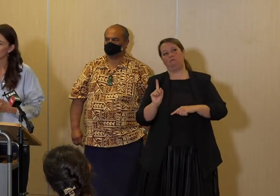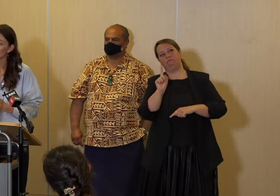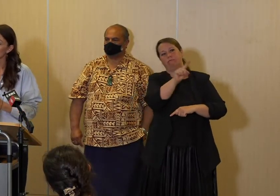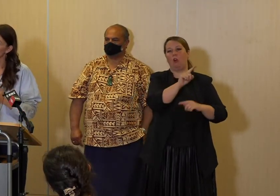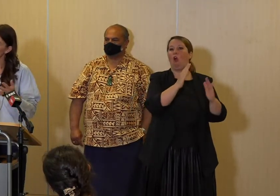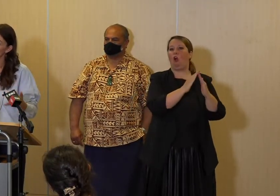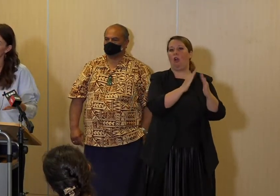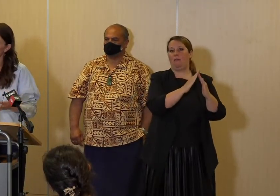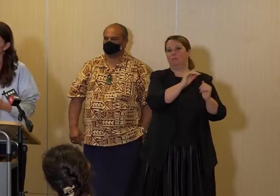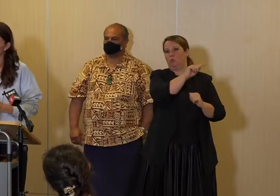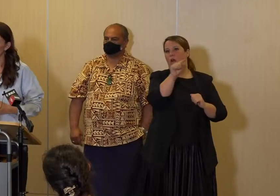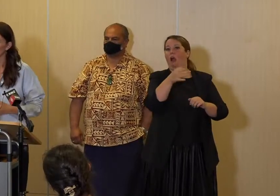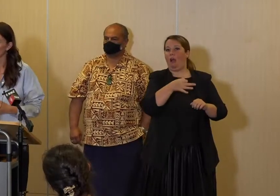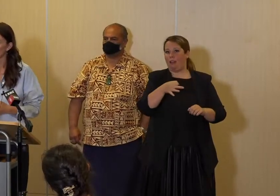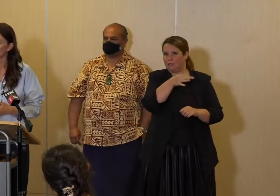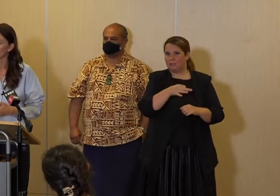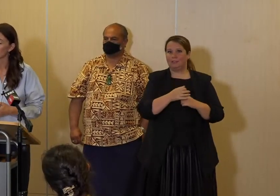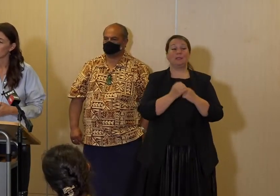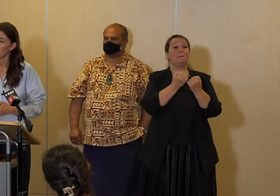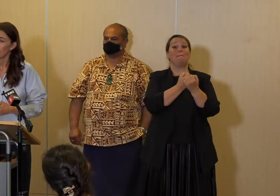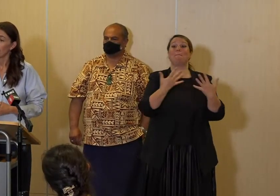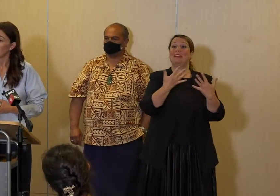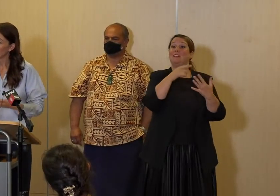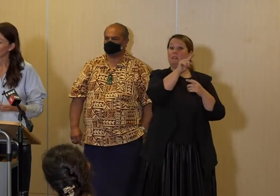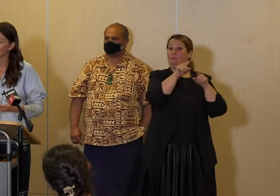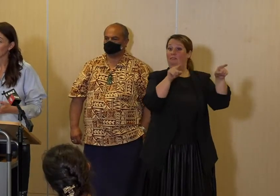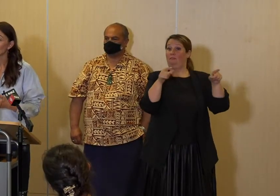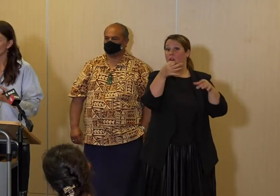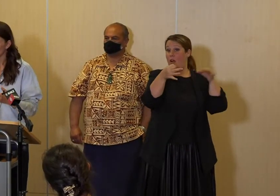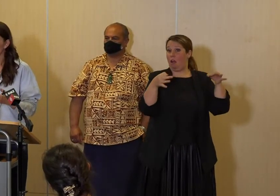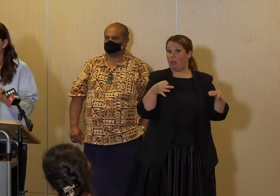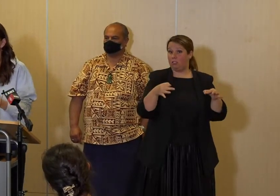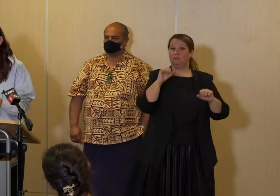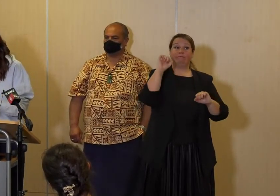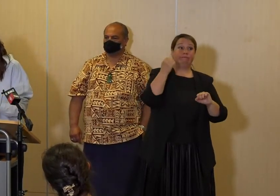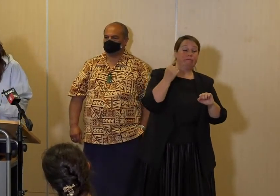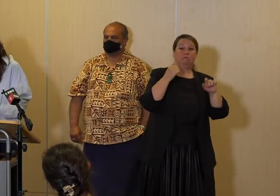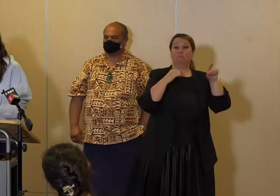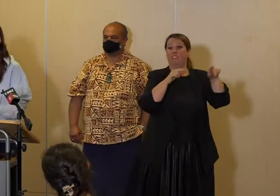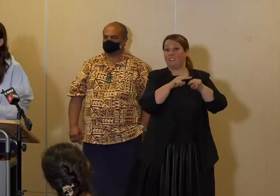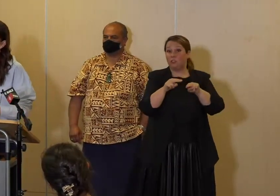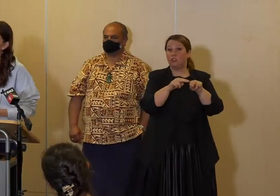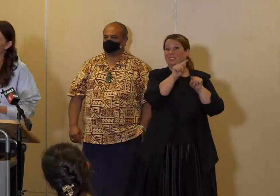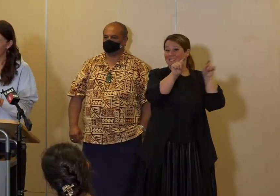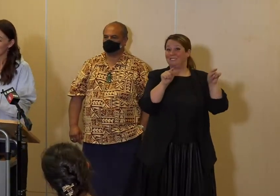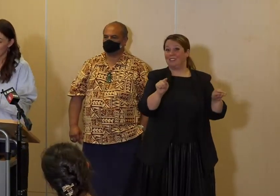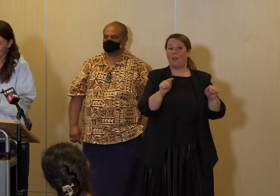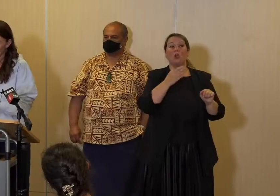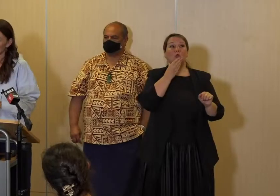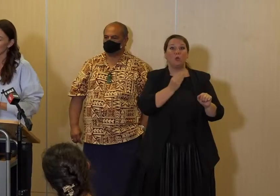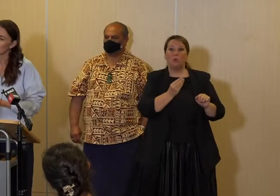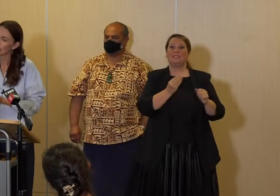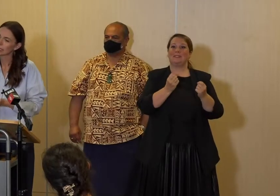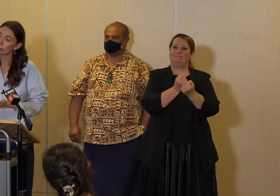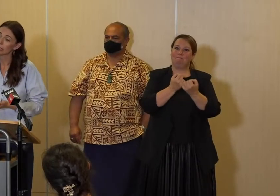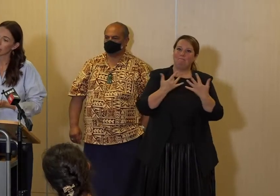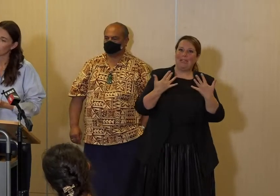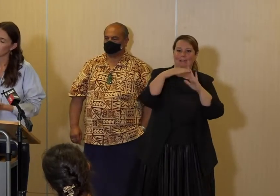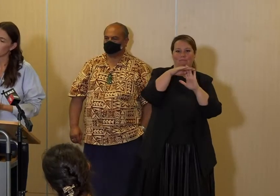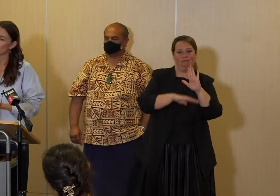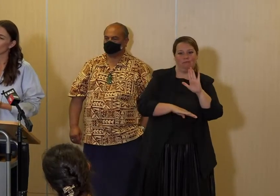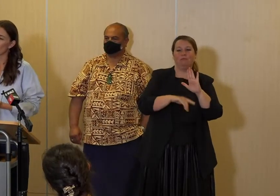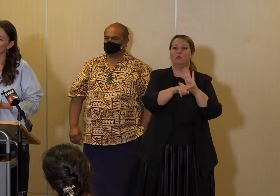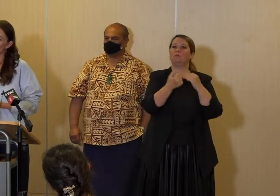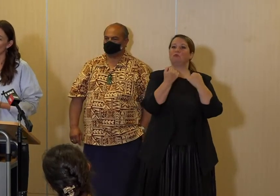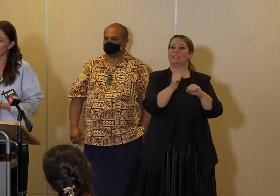quarantine arrangements that many of our Pacific Island neighbours are using to protect themselves and their people, it does limit the number